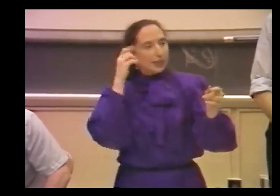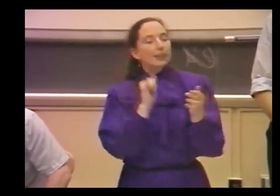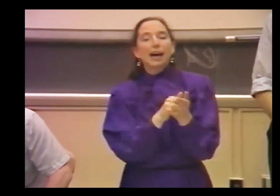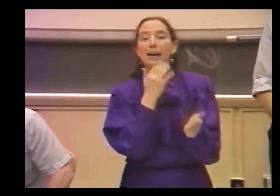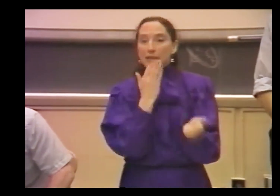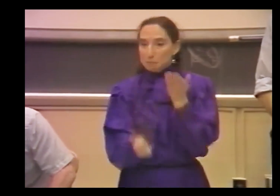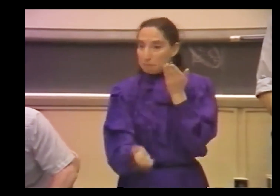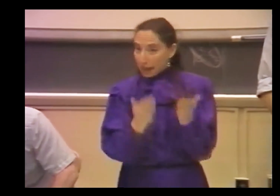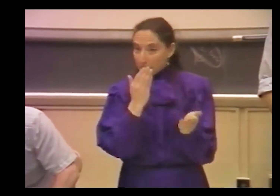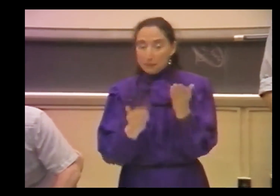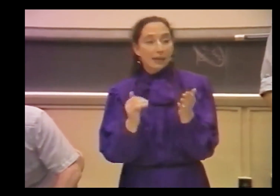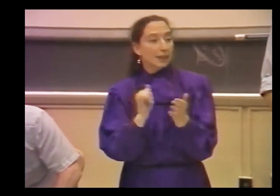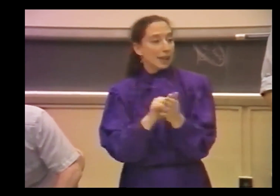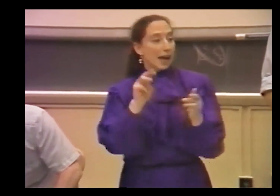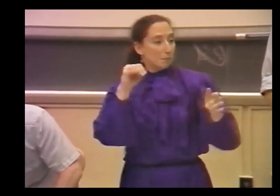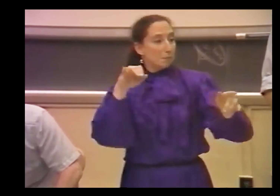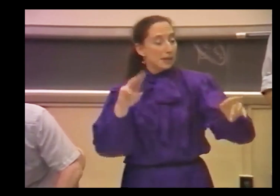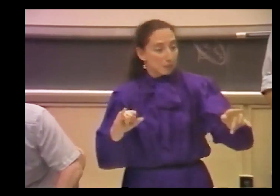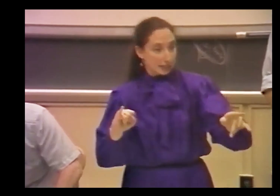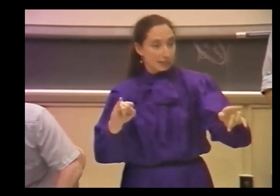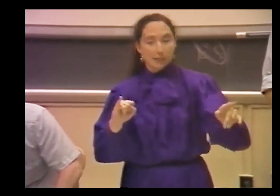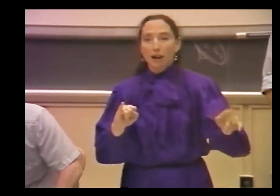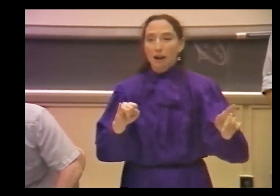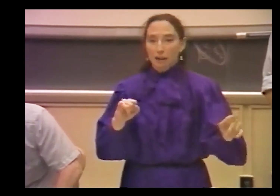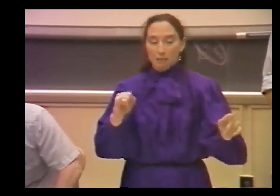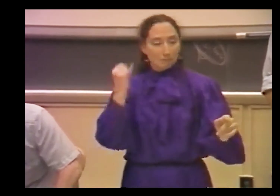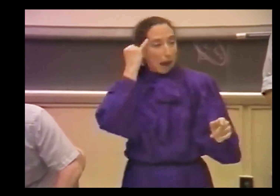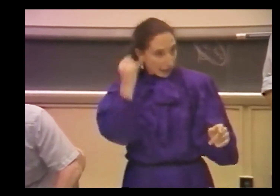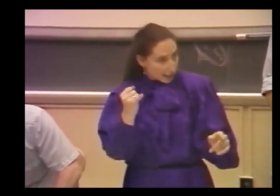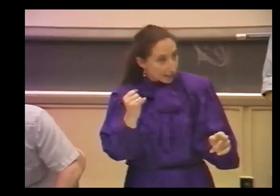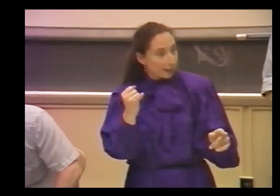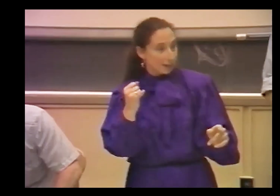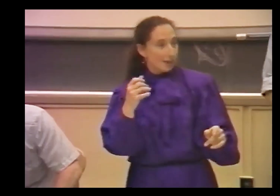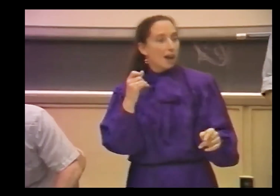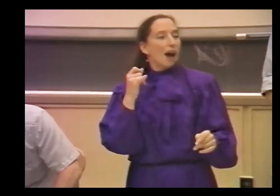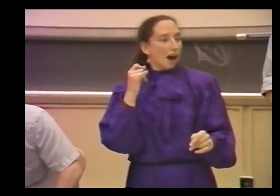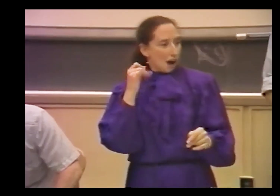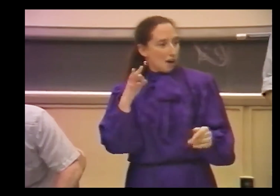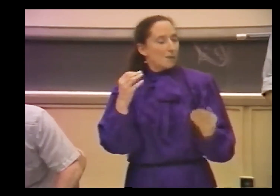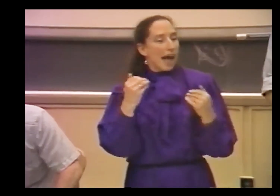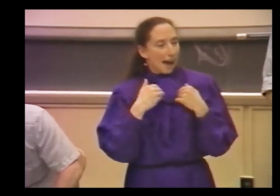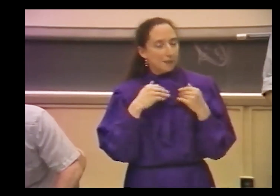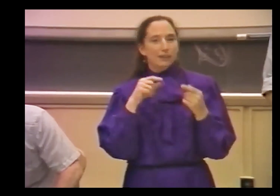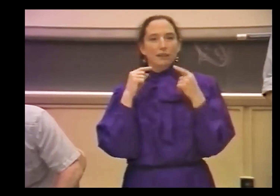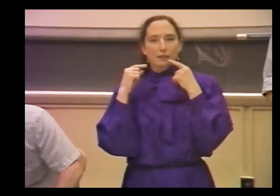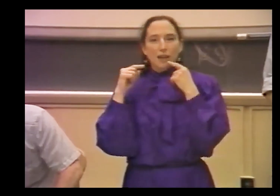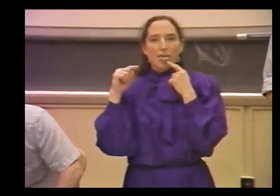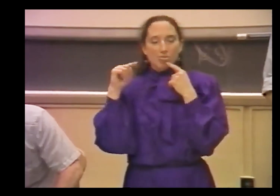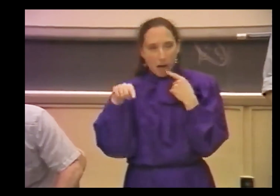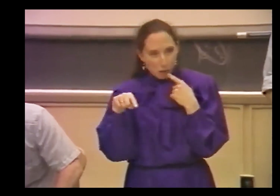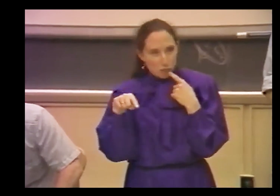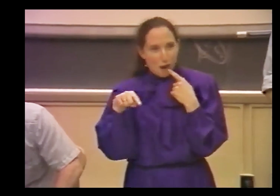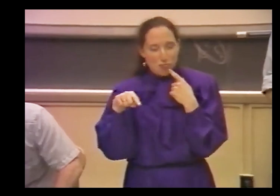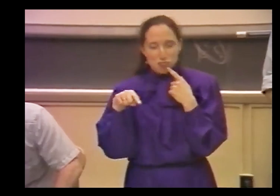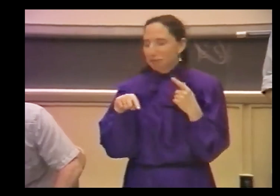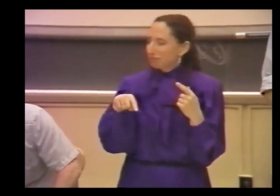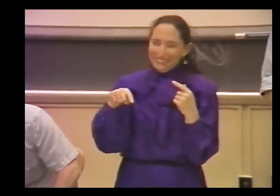think that it may be that Mimi's idea of having the tongue thrust,